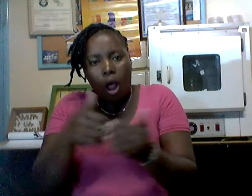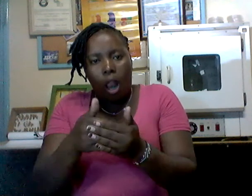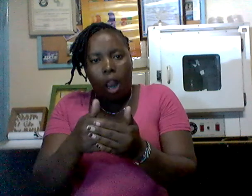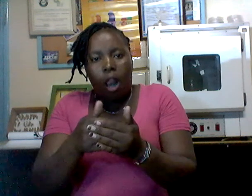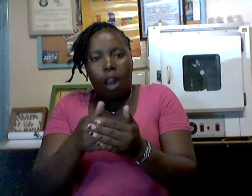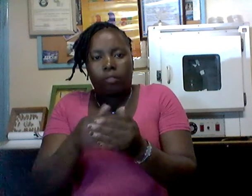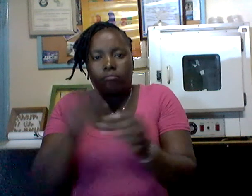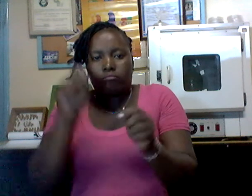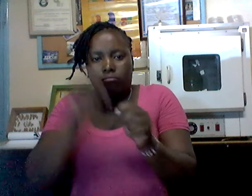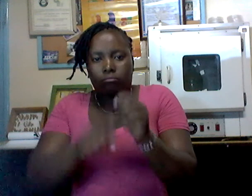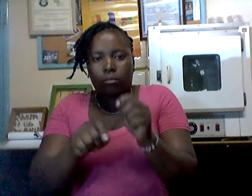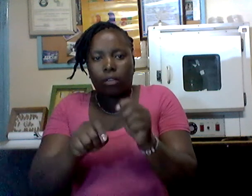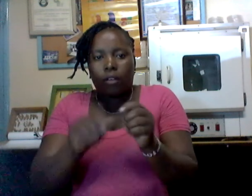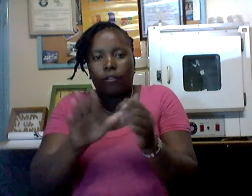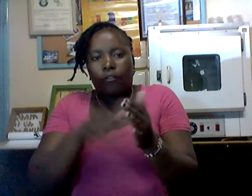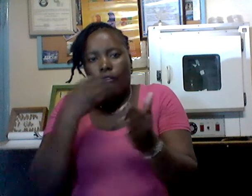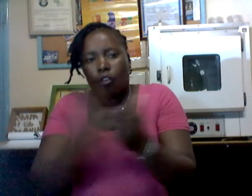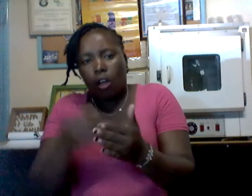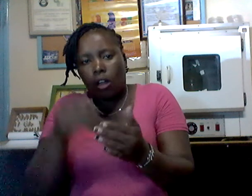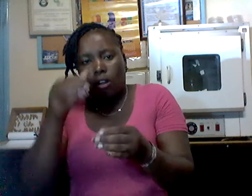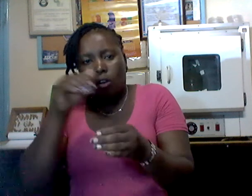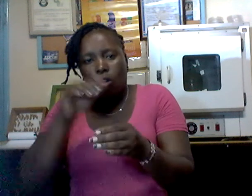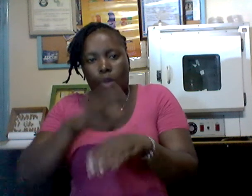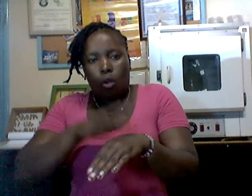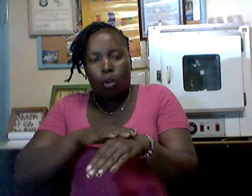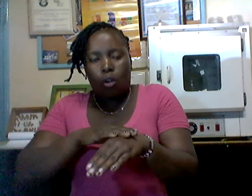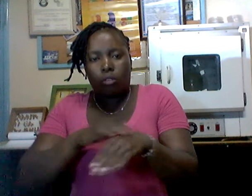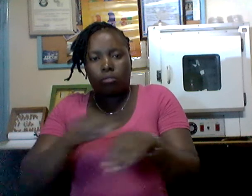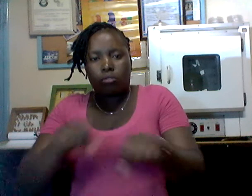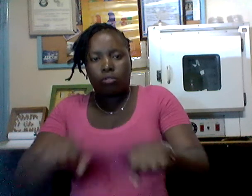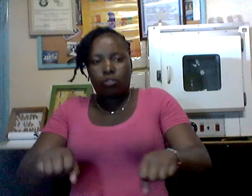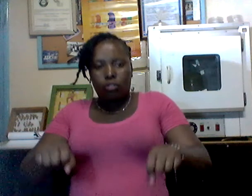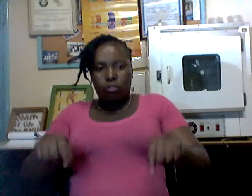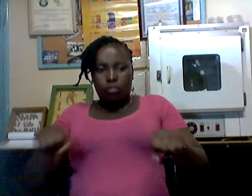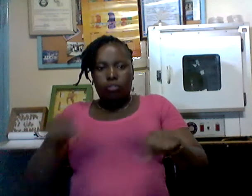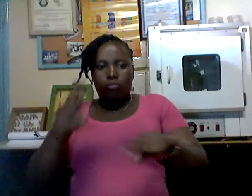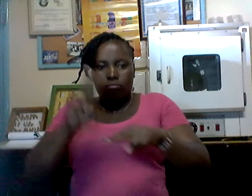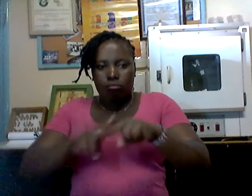The villagers were advised to be more careful in the future.